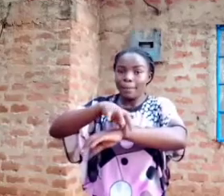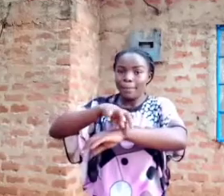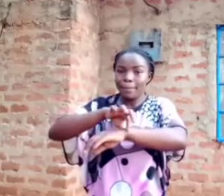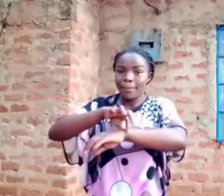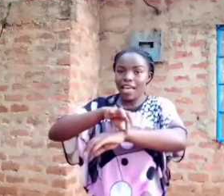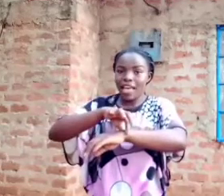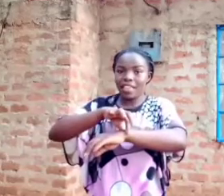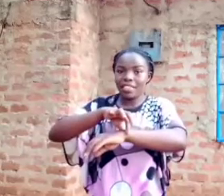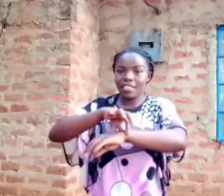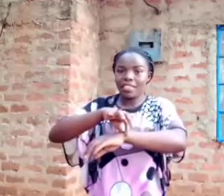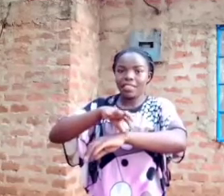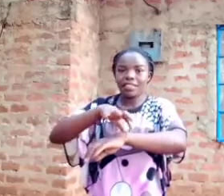Earth.